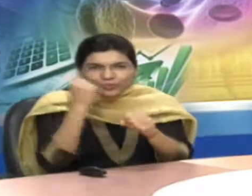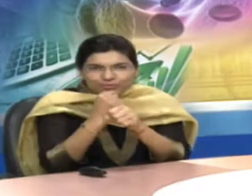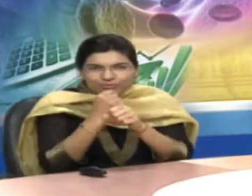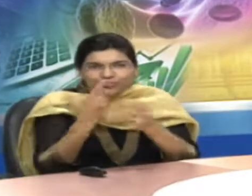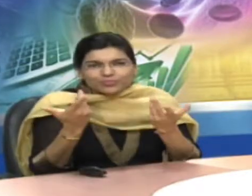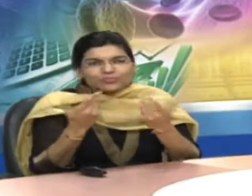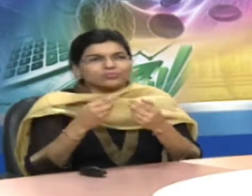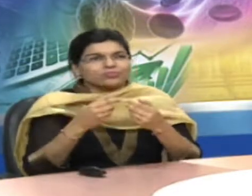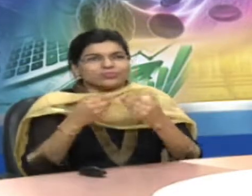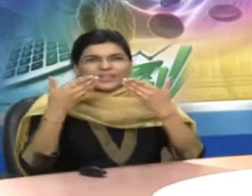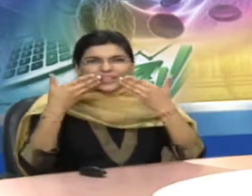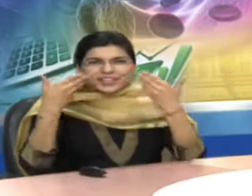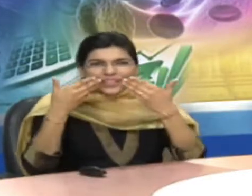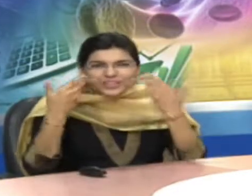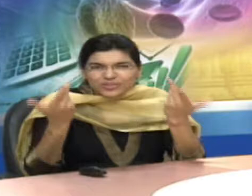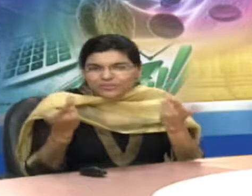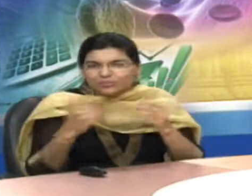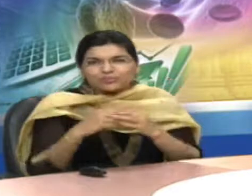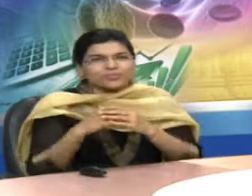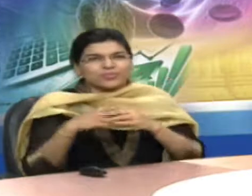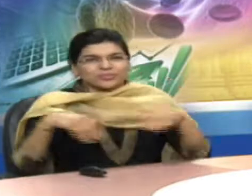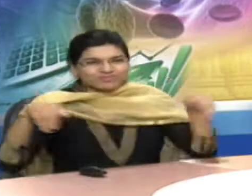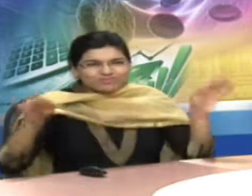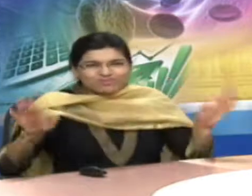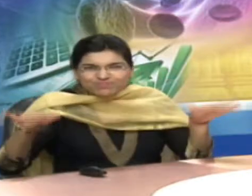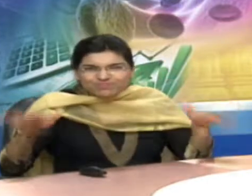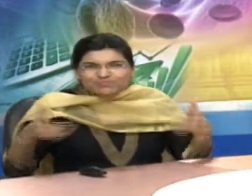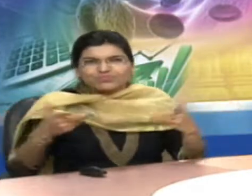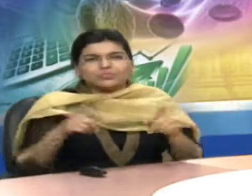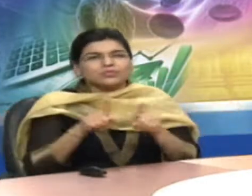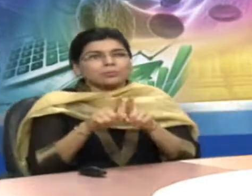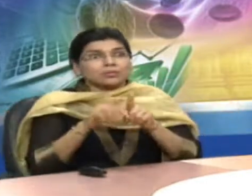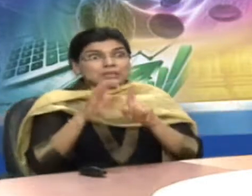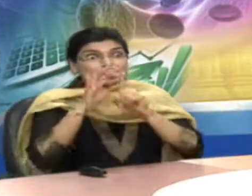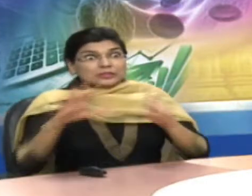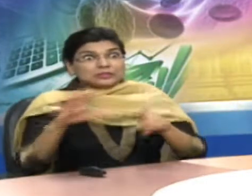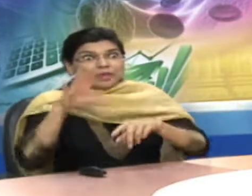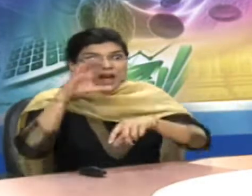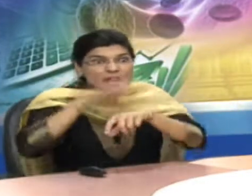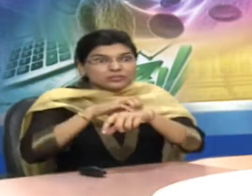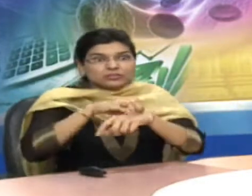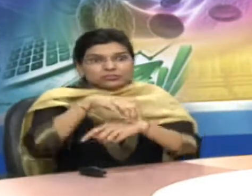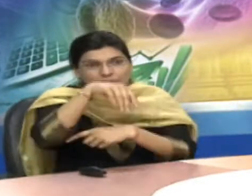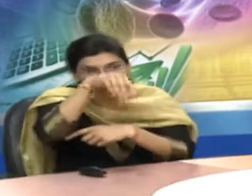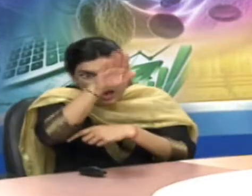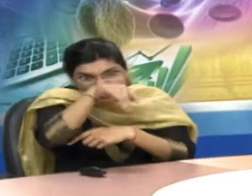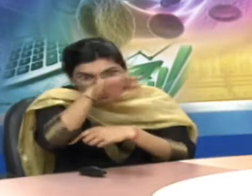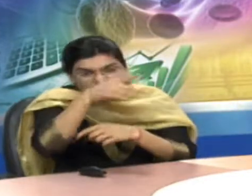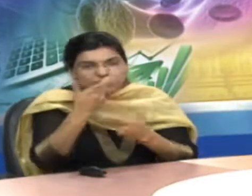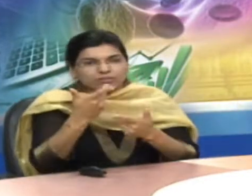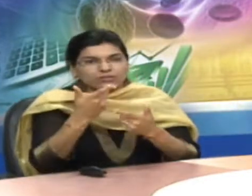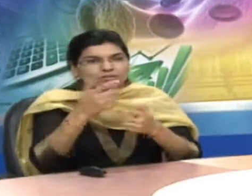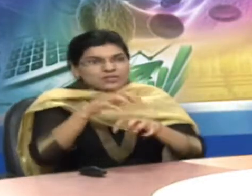Like we all have pets in our home. Sometimes we have cats, some people have pets.